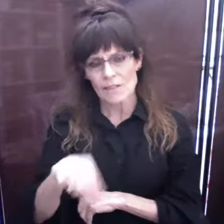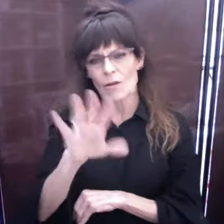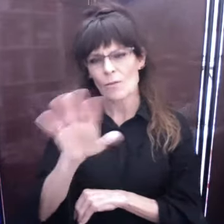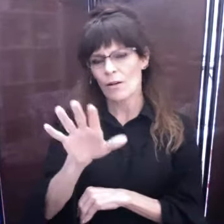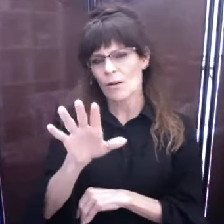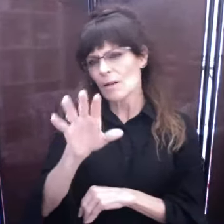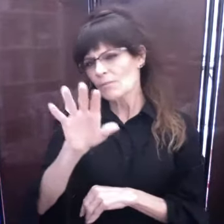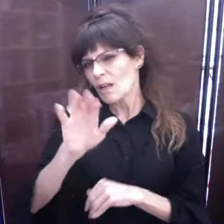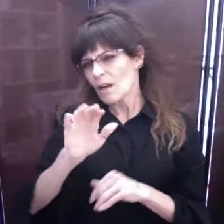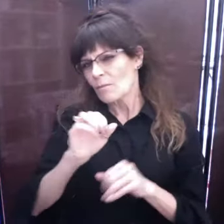we're going to have